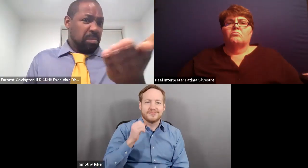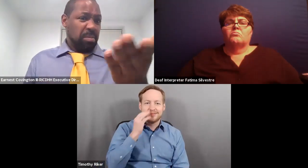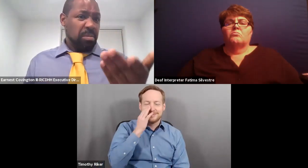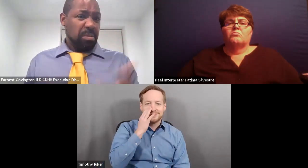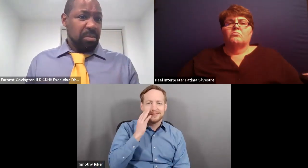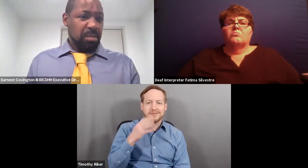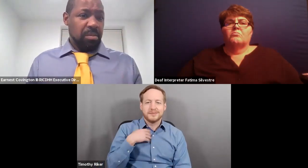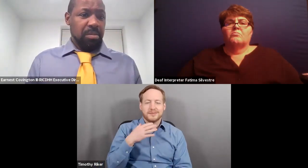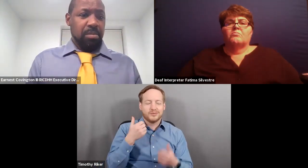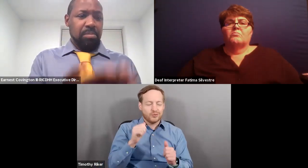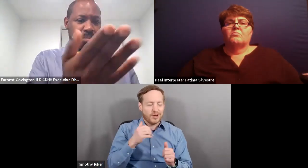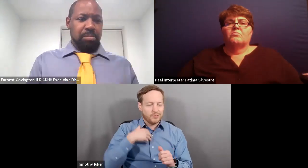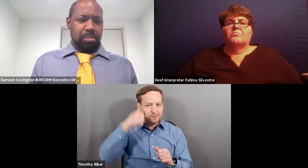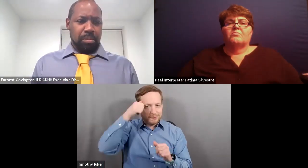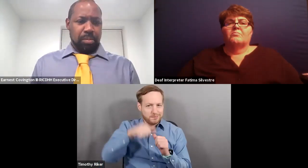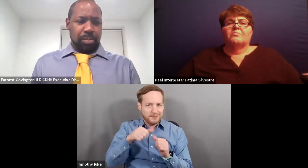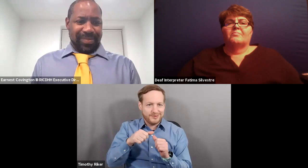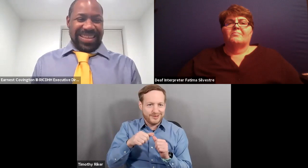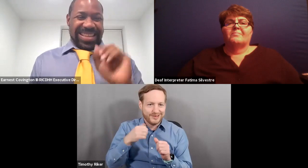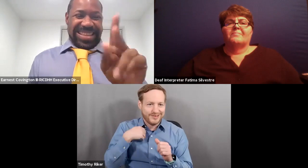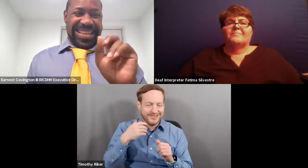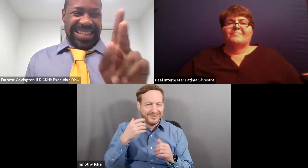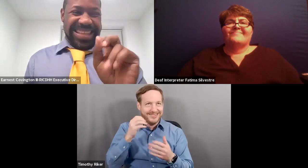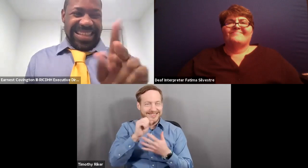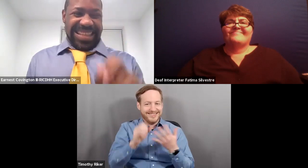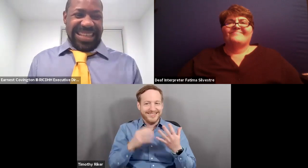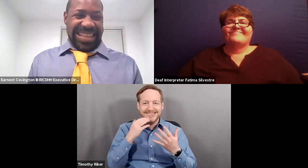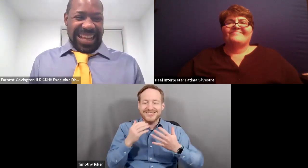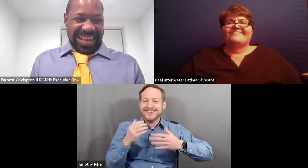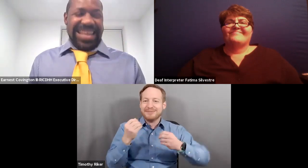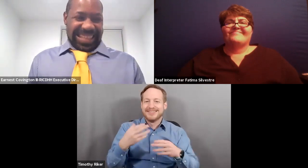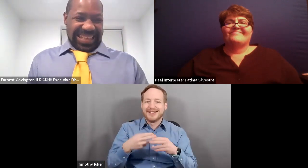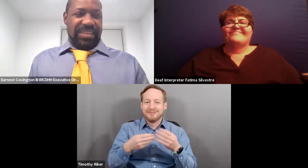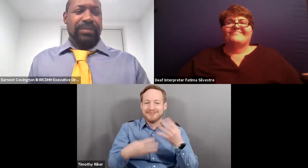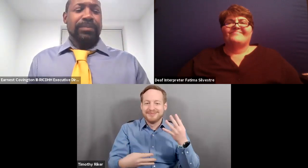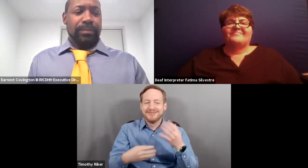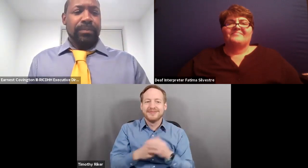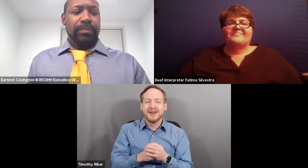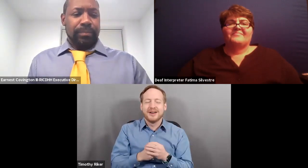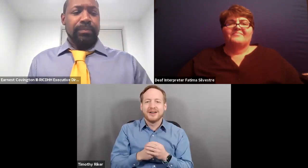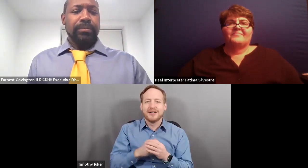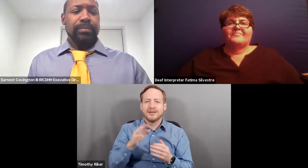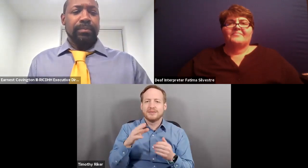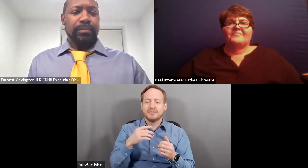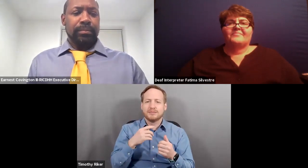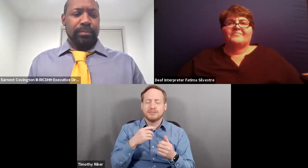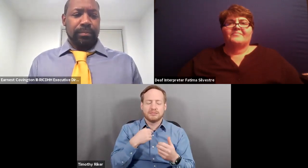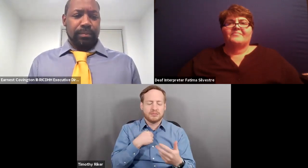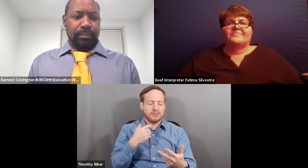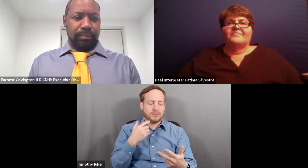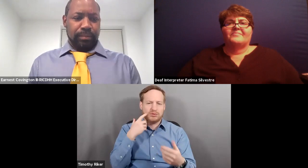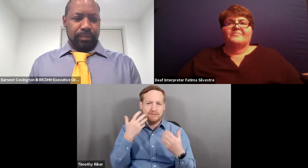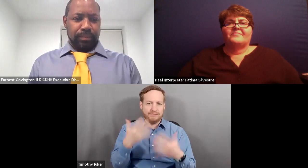other commissioners who aren't here tonight, if you Tim don't Same. mind. For sure, I'll try to remember them all. There's a lot of names